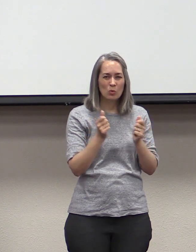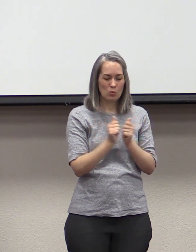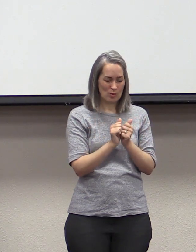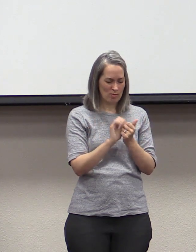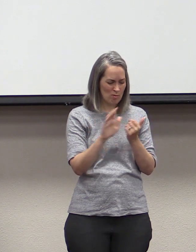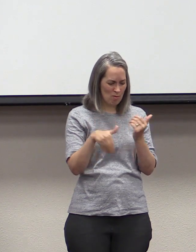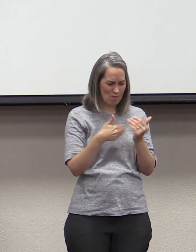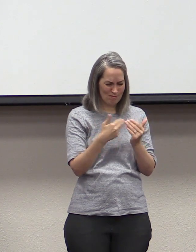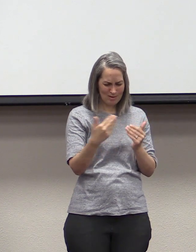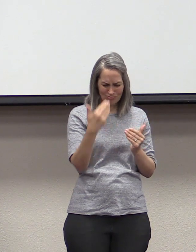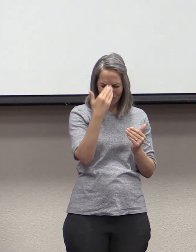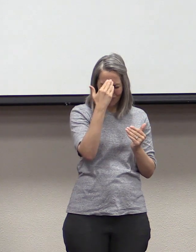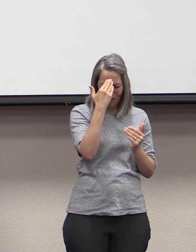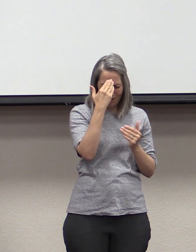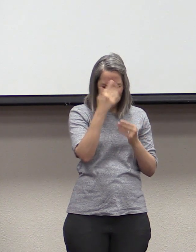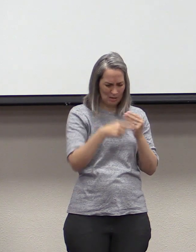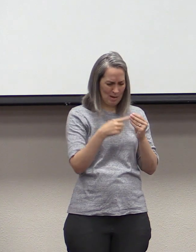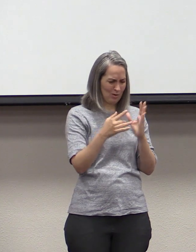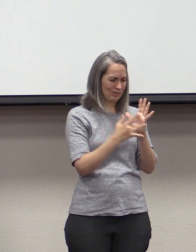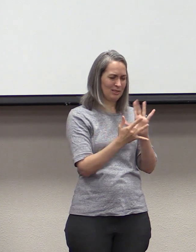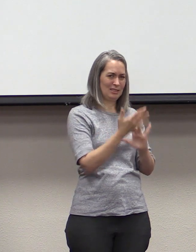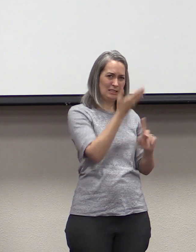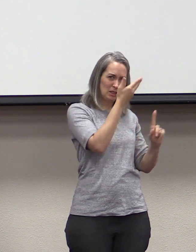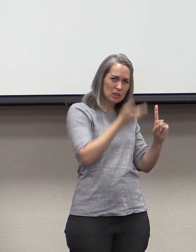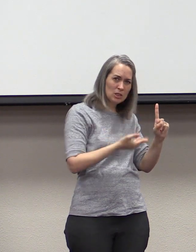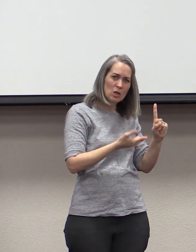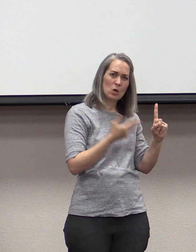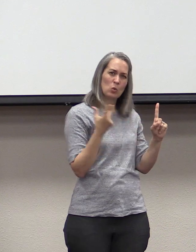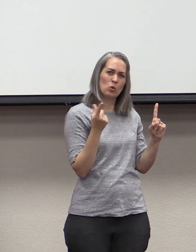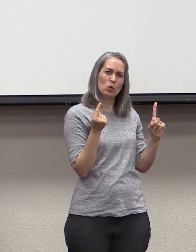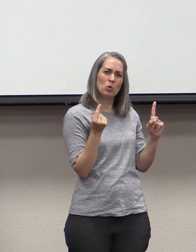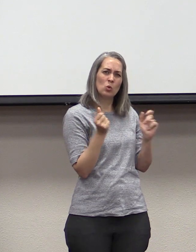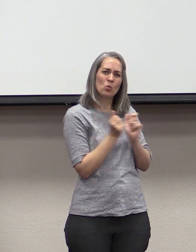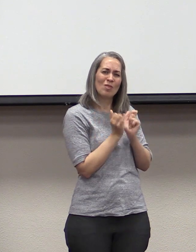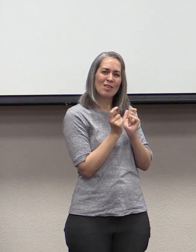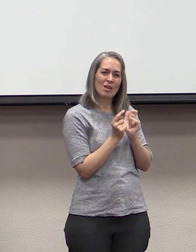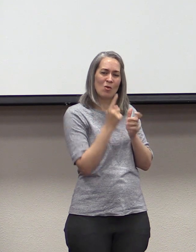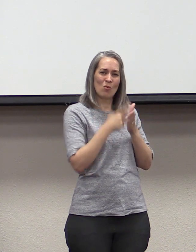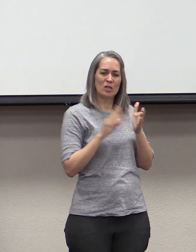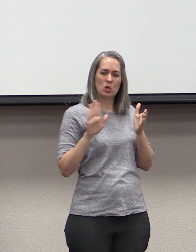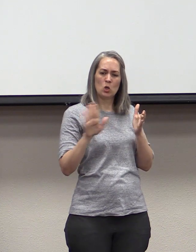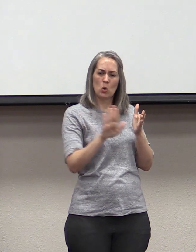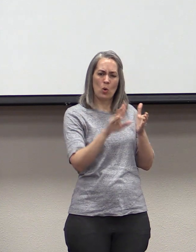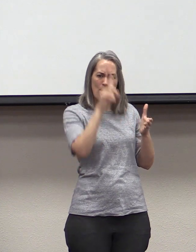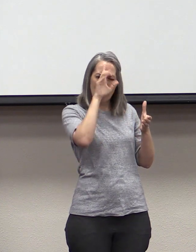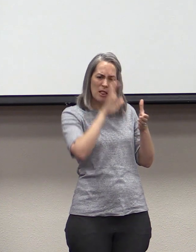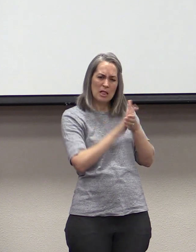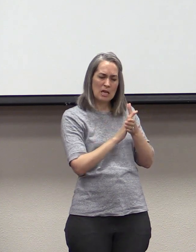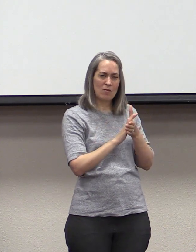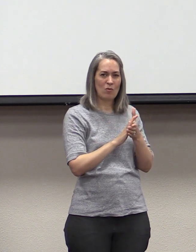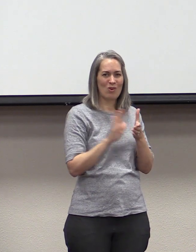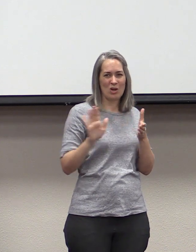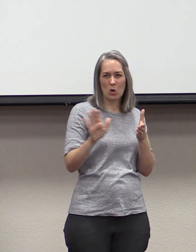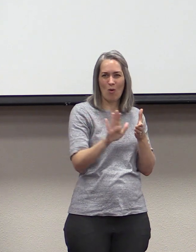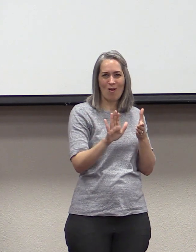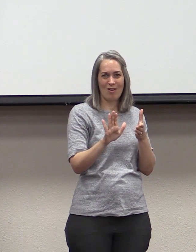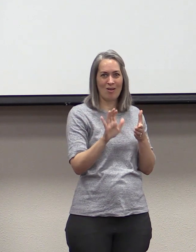this knowledge about Jesus? What do you do with that? And what is your belief or your unbelief?